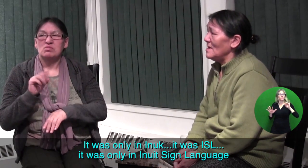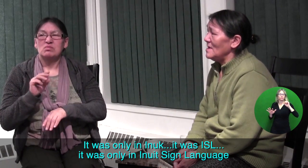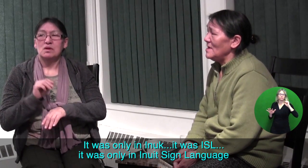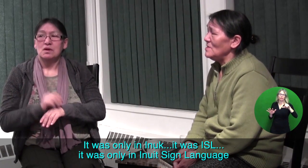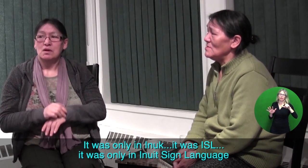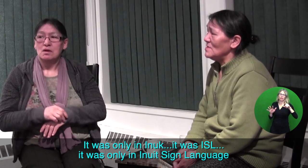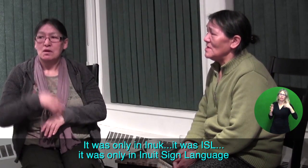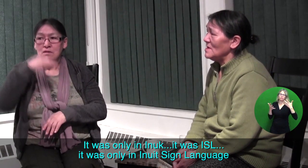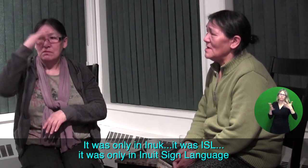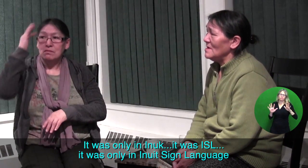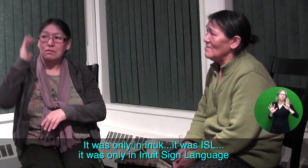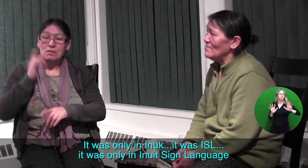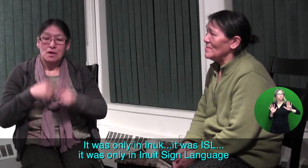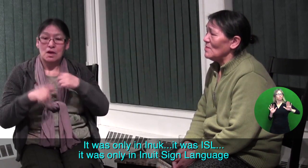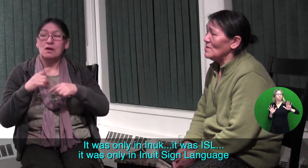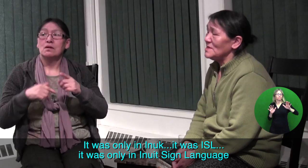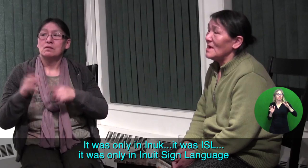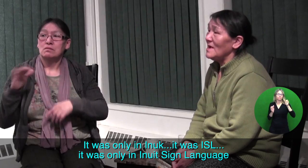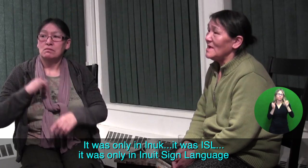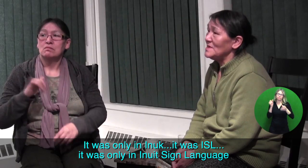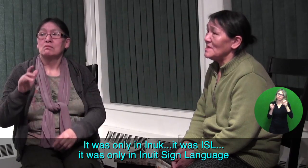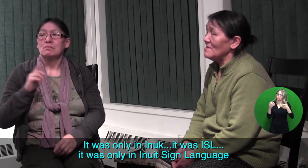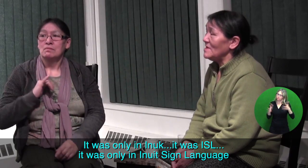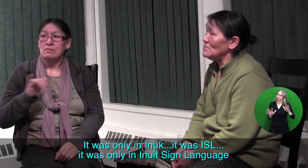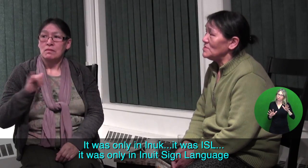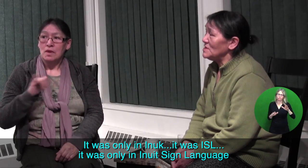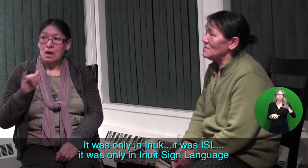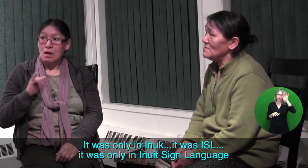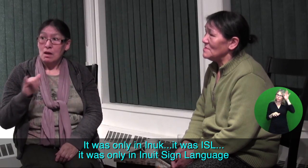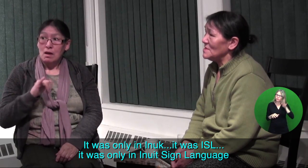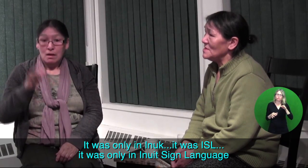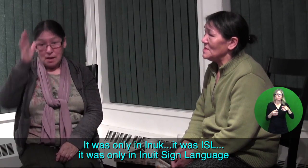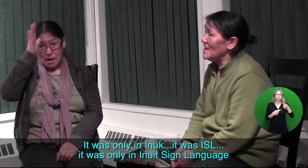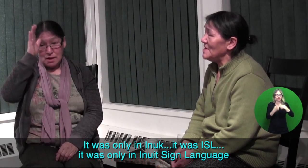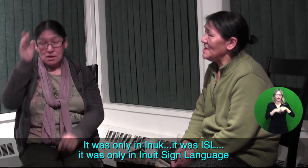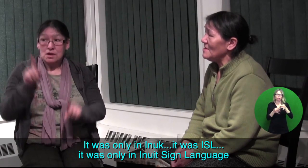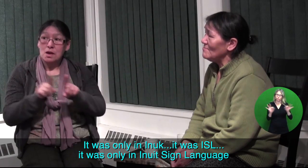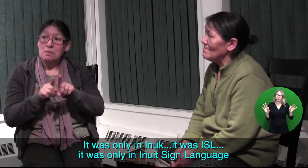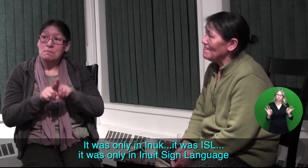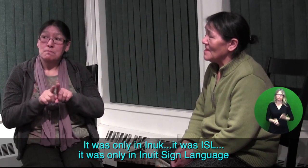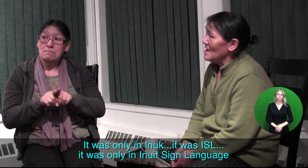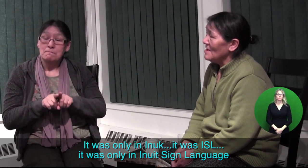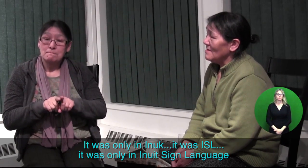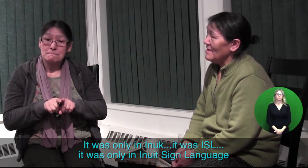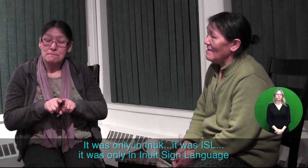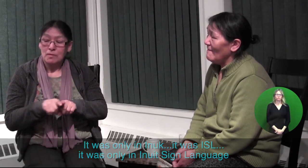It was in a, it was ISL, in a teacher signing.